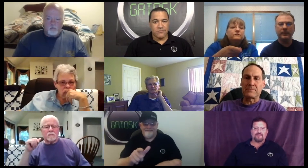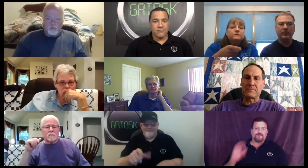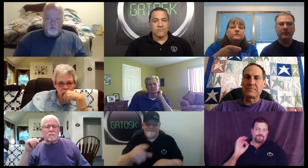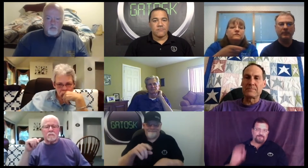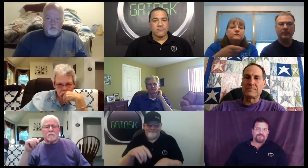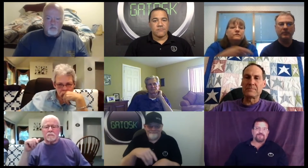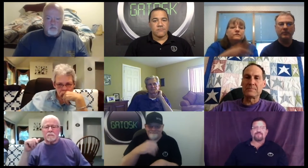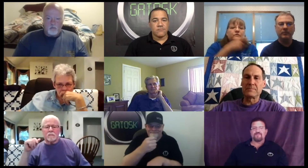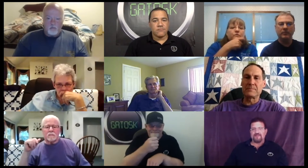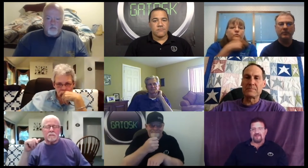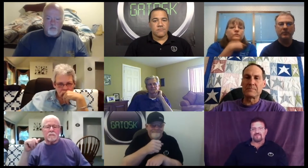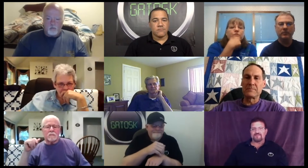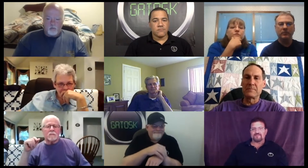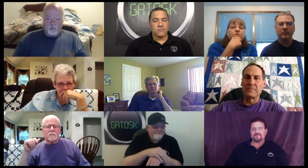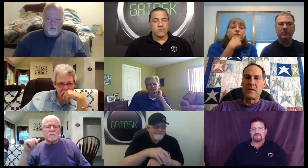all right. So next,